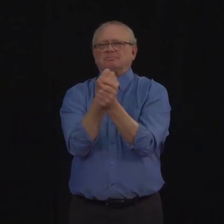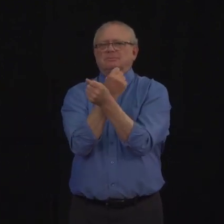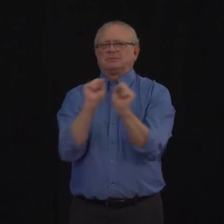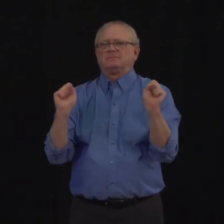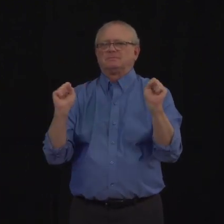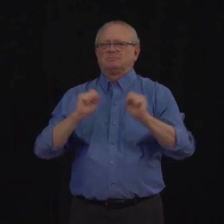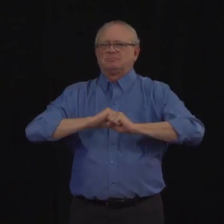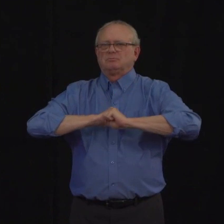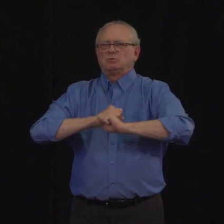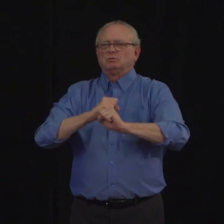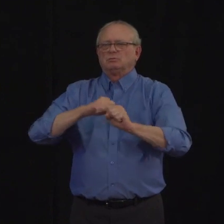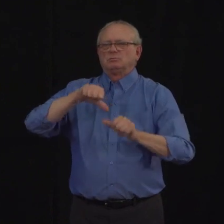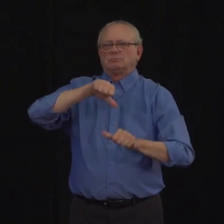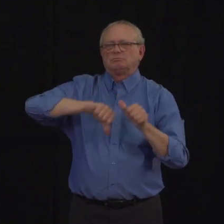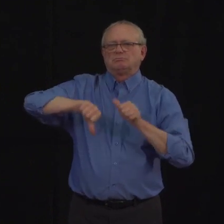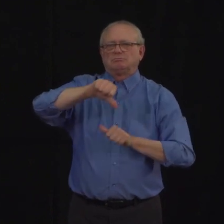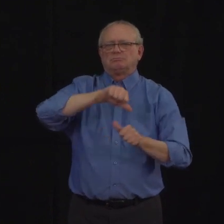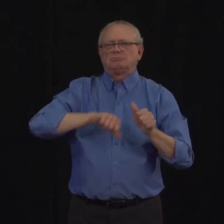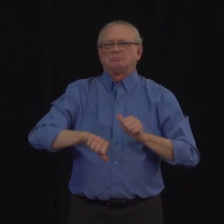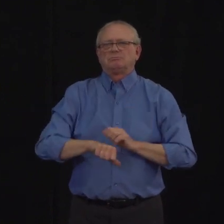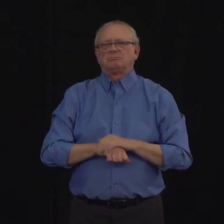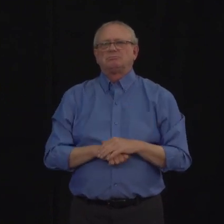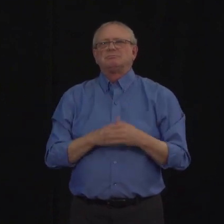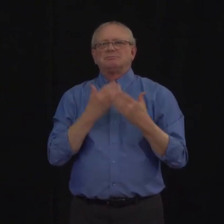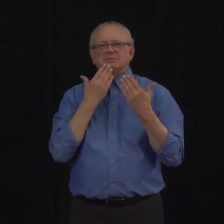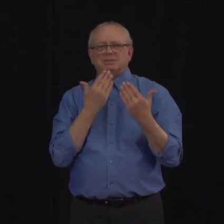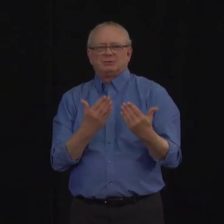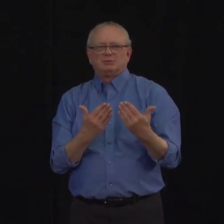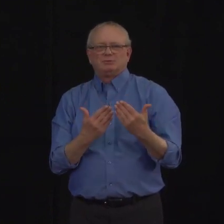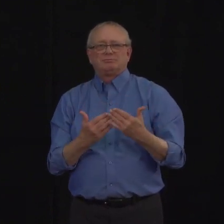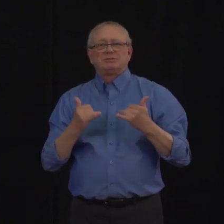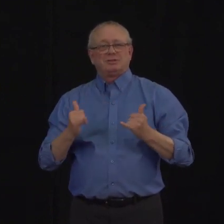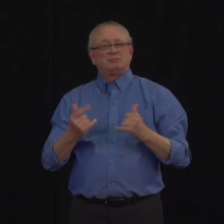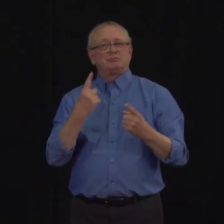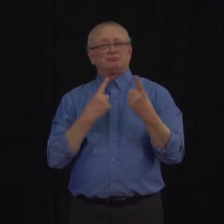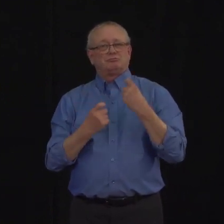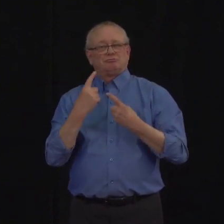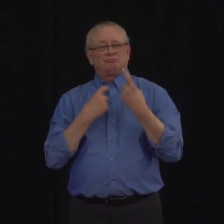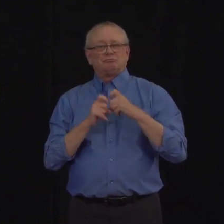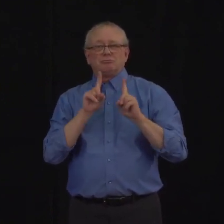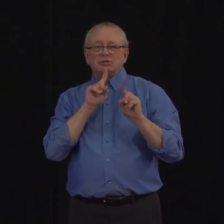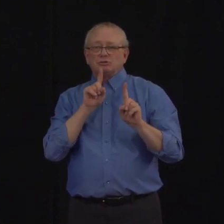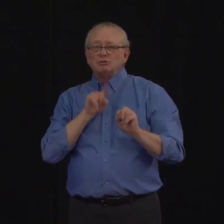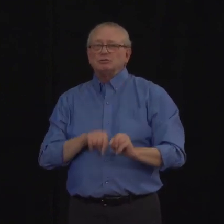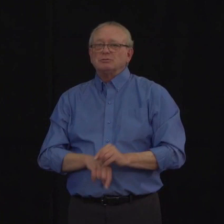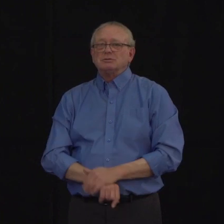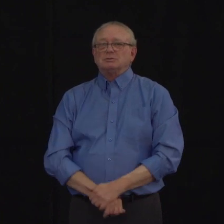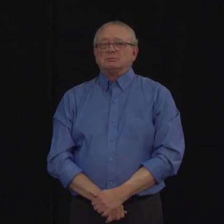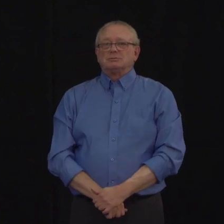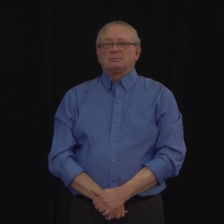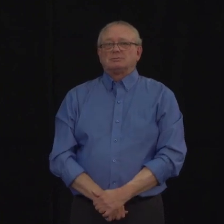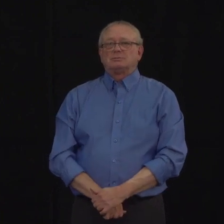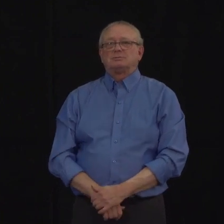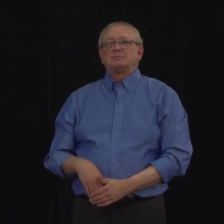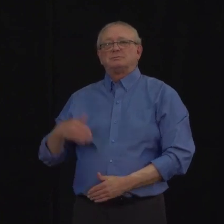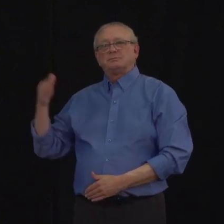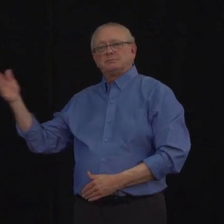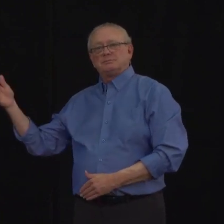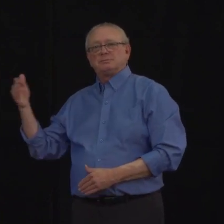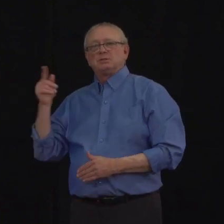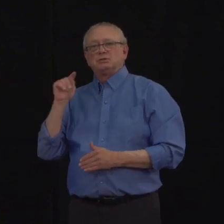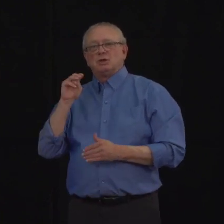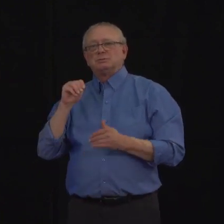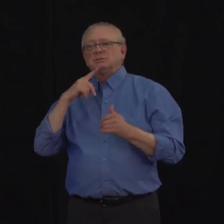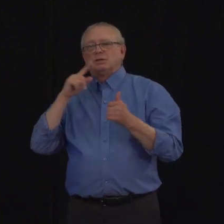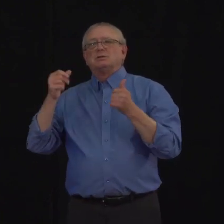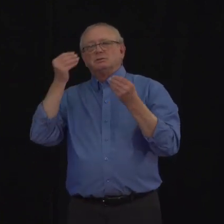addition to Dr. Hinshaw, we also have Shane Schreiber, Assistant Deputy Minister with the Alberta Emergency Management Agency, available for questions.